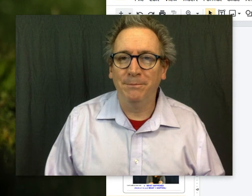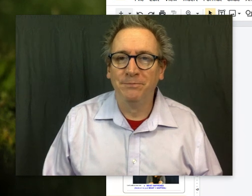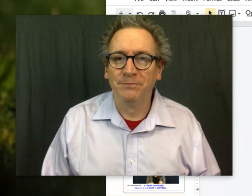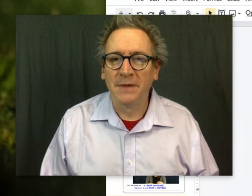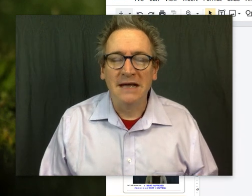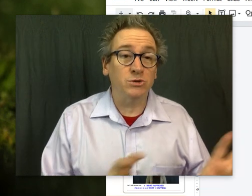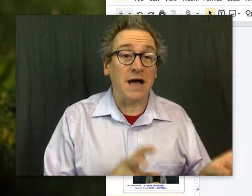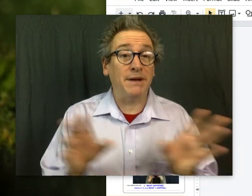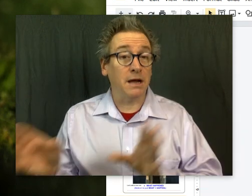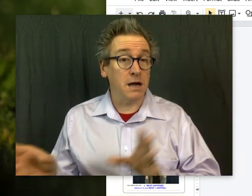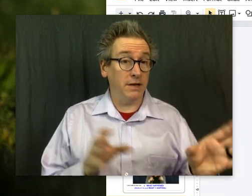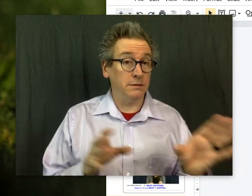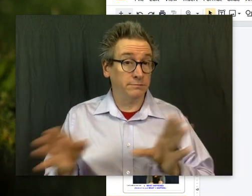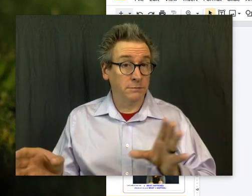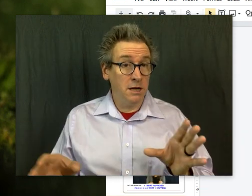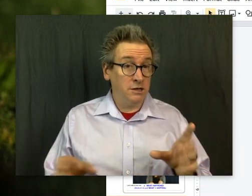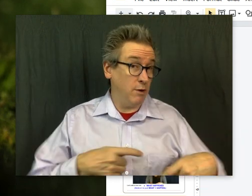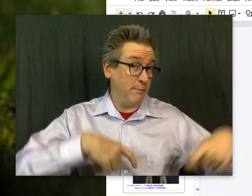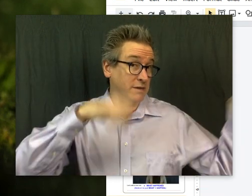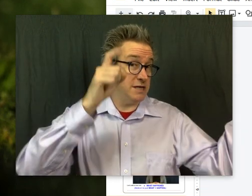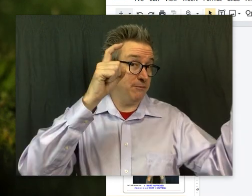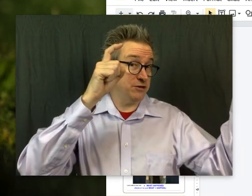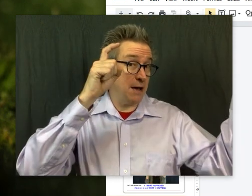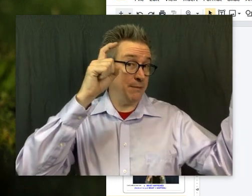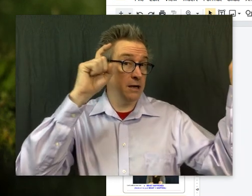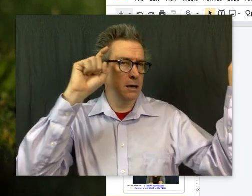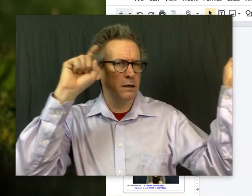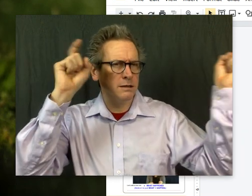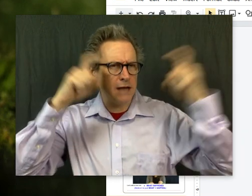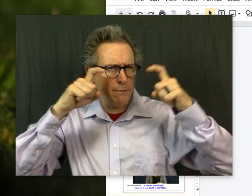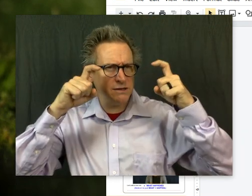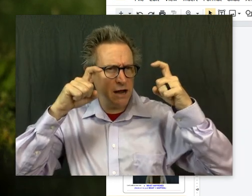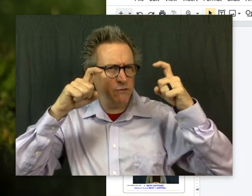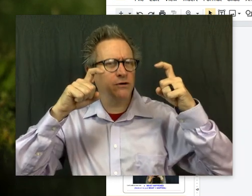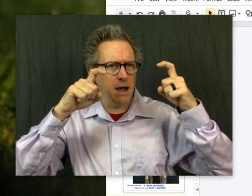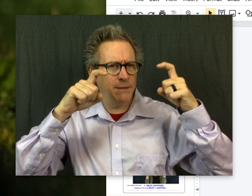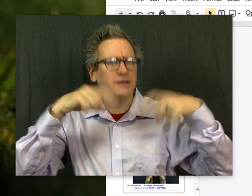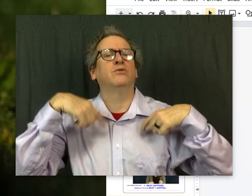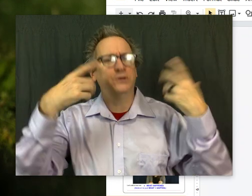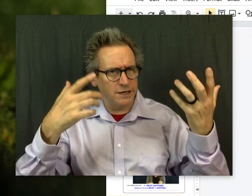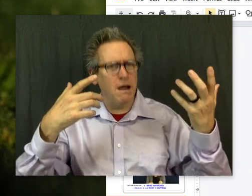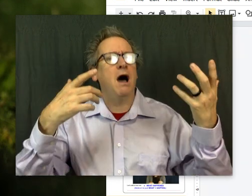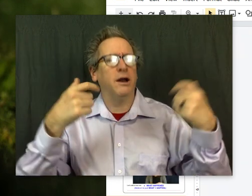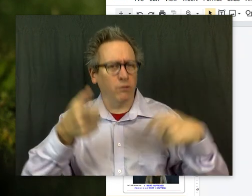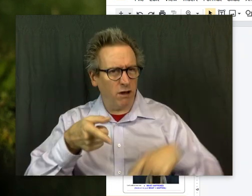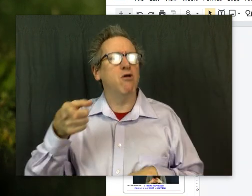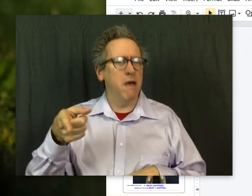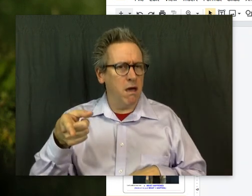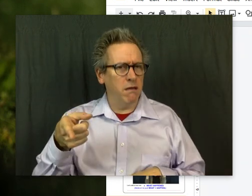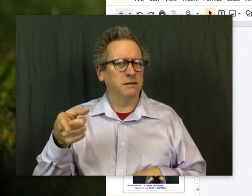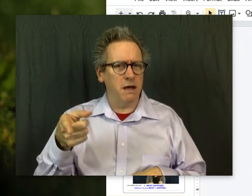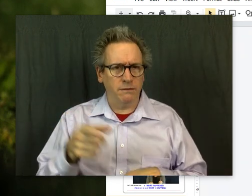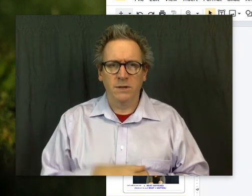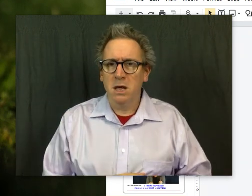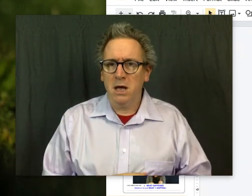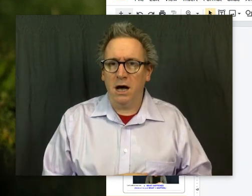a movie. So topic, comment. So eyebrows up for topic, eyebrows down for comment, or usually a nod, or like, oh yeah,